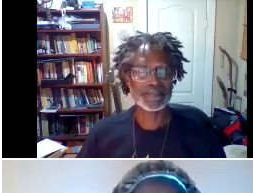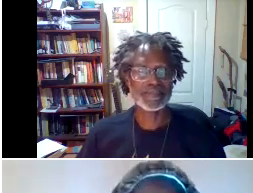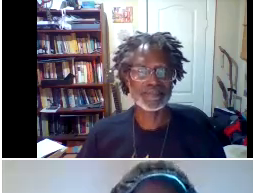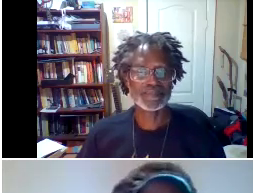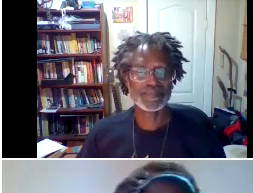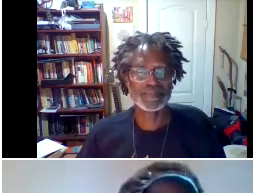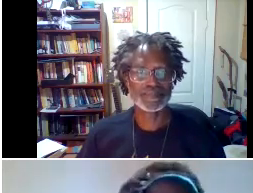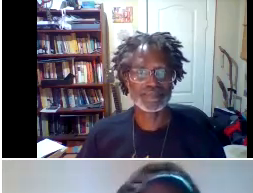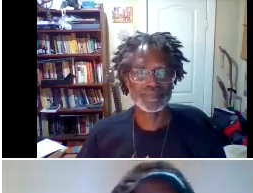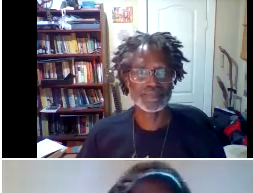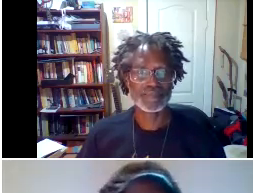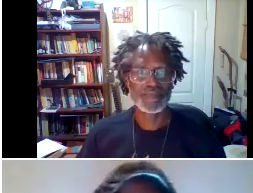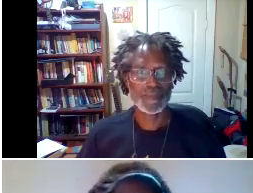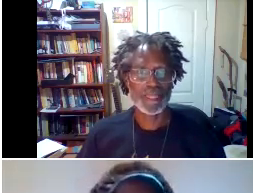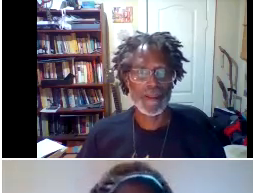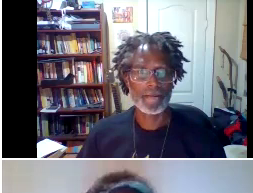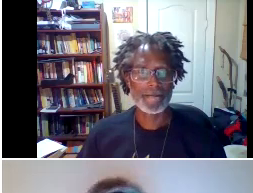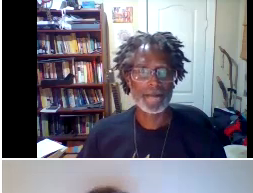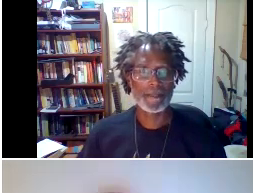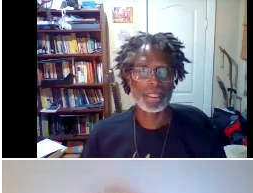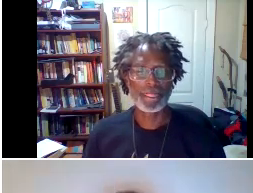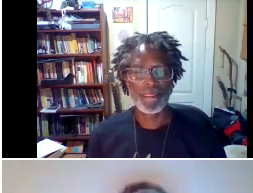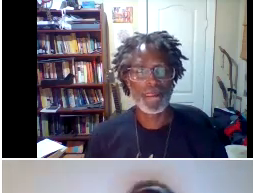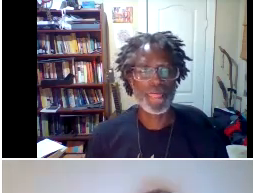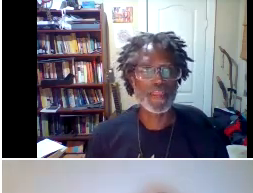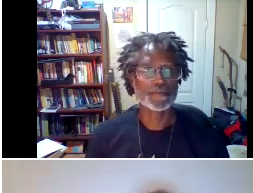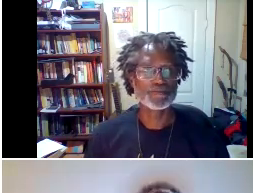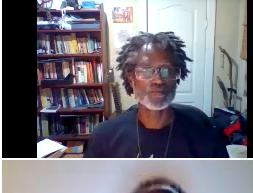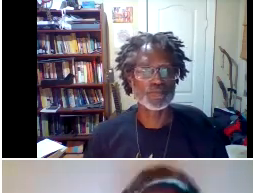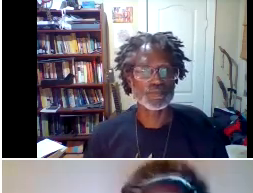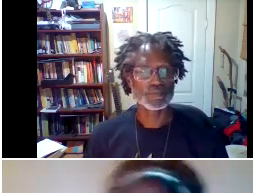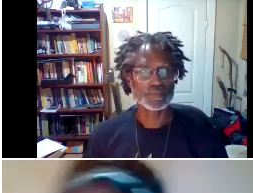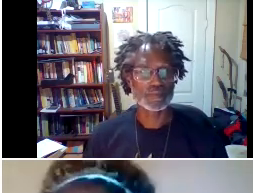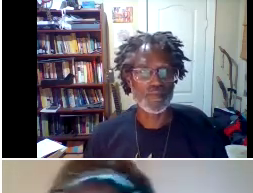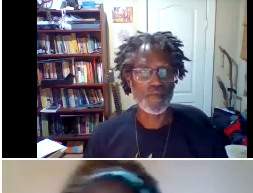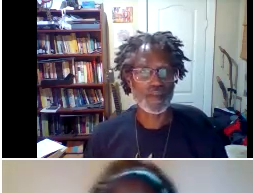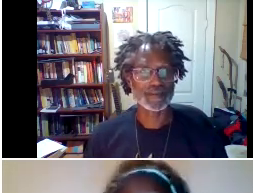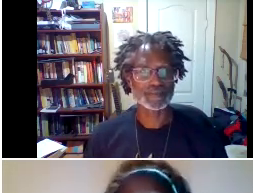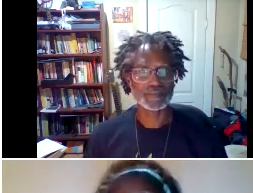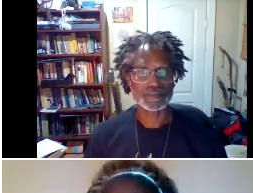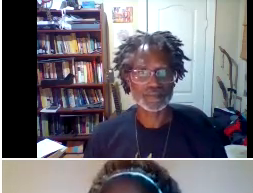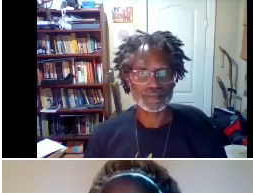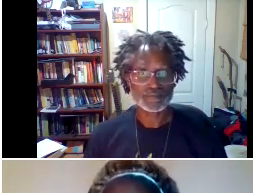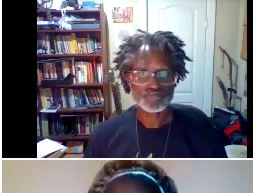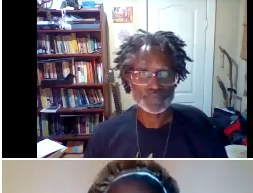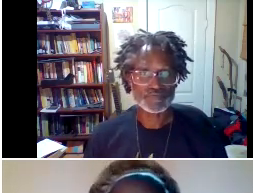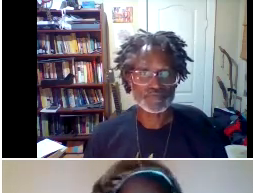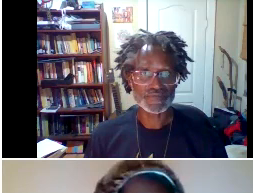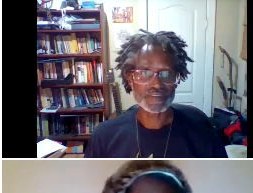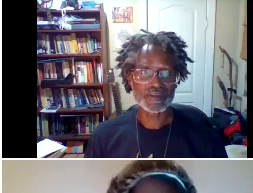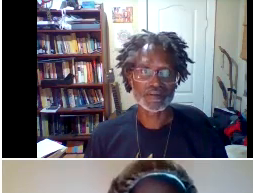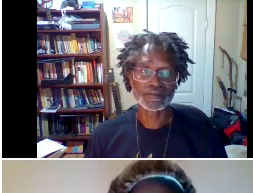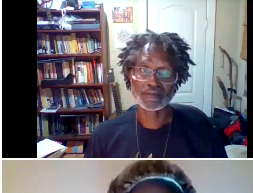All right, I thought it was fun to be fun to do some word opposites. I had a whole longer list than